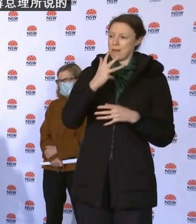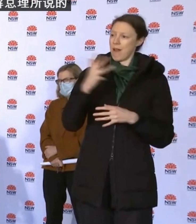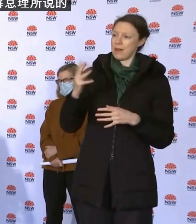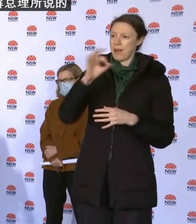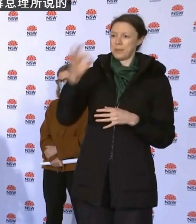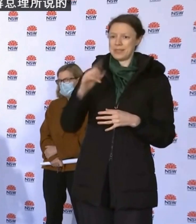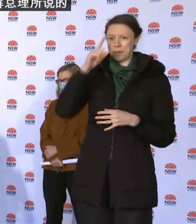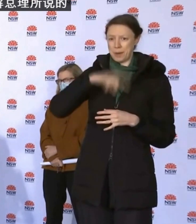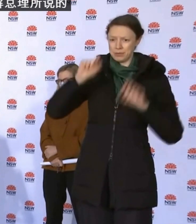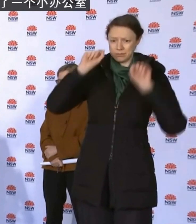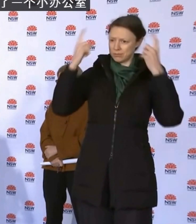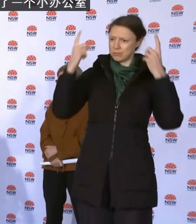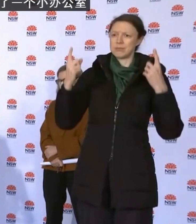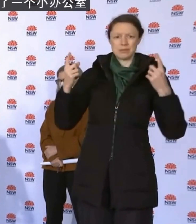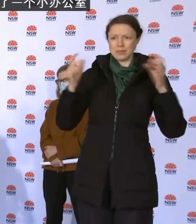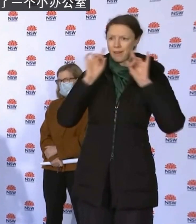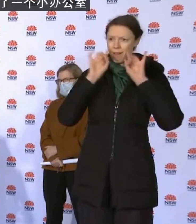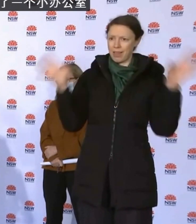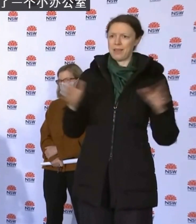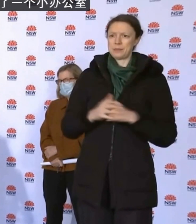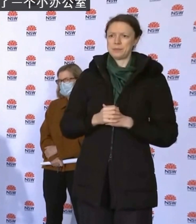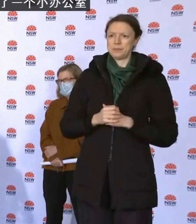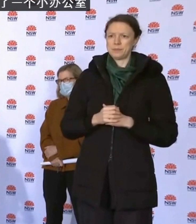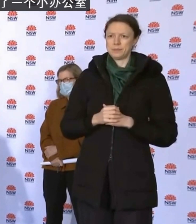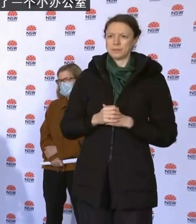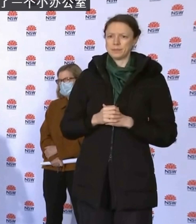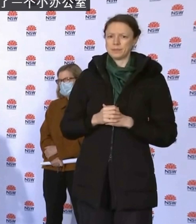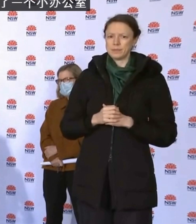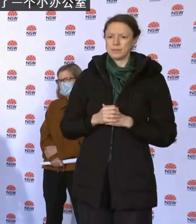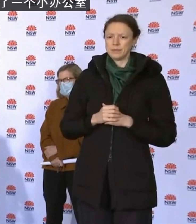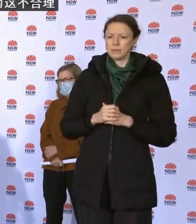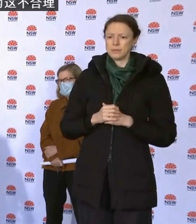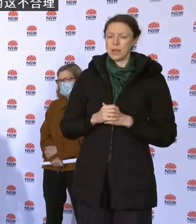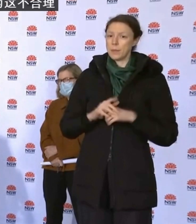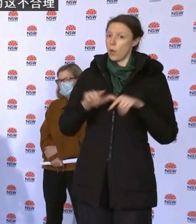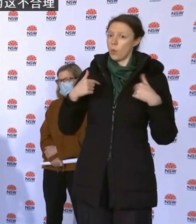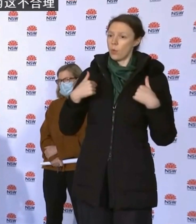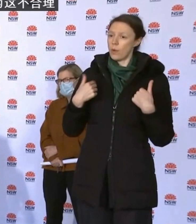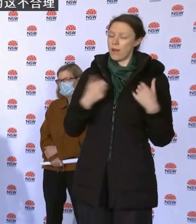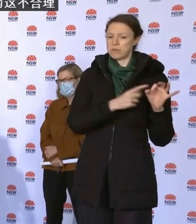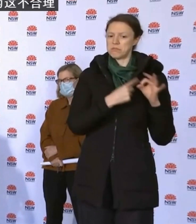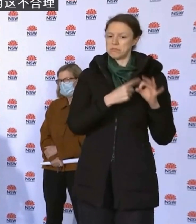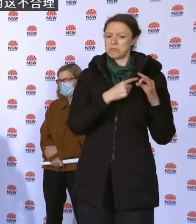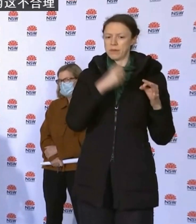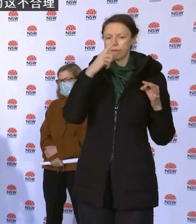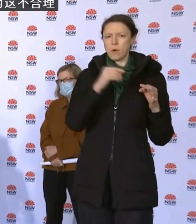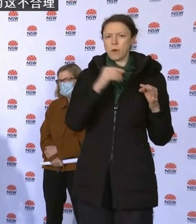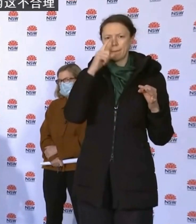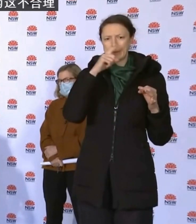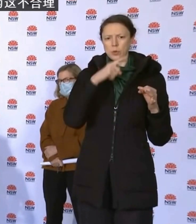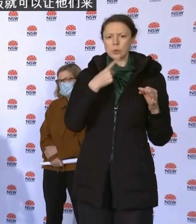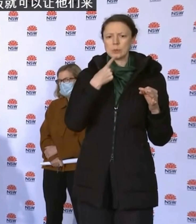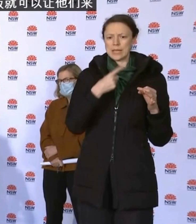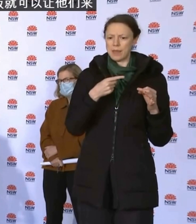do understand. Premier, people are saying, we're hearing from people who work in an office, a small office, with only a couple of people. Their boss thinks that it's